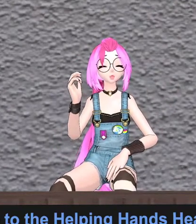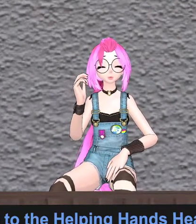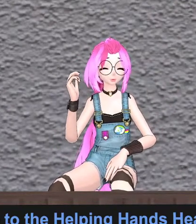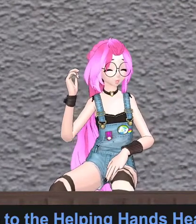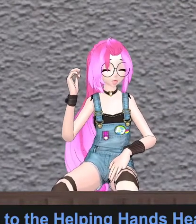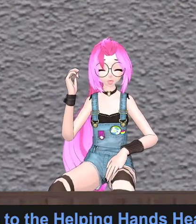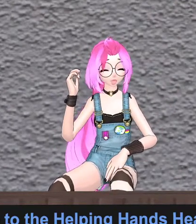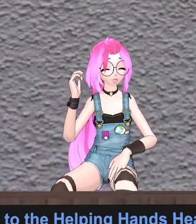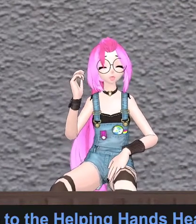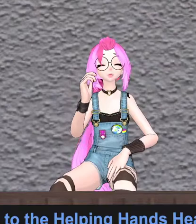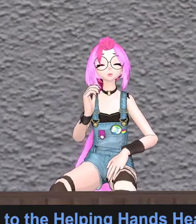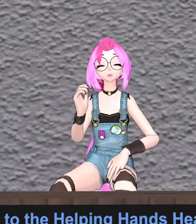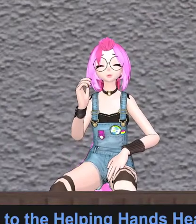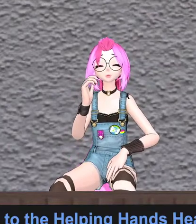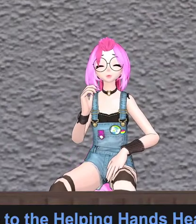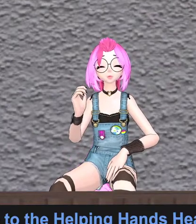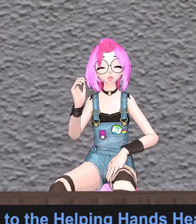you, not by your head.